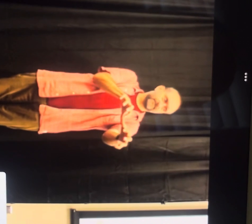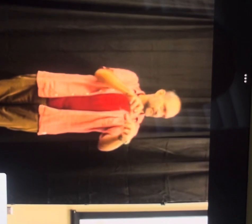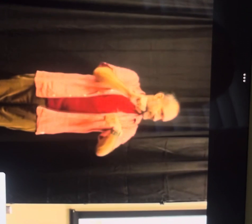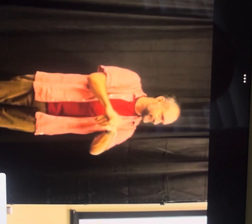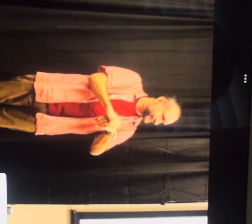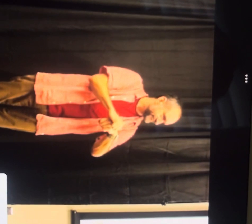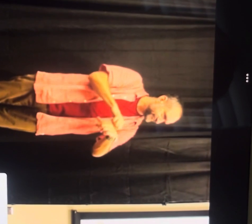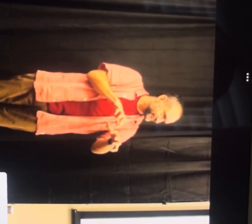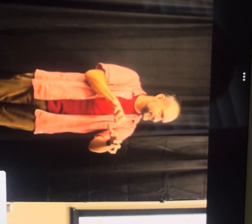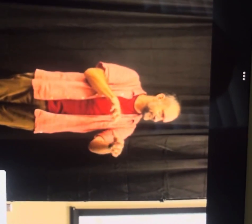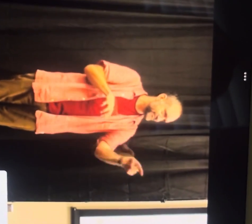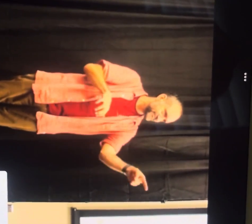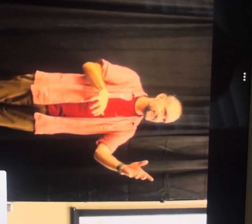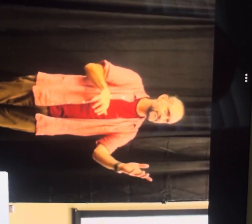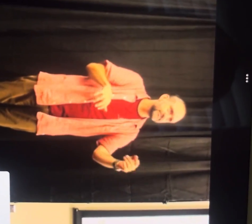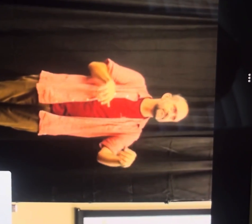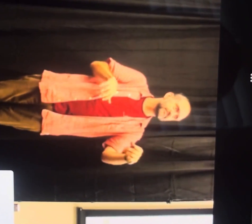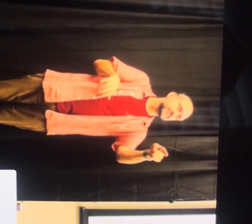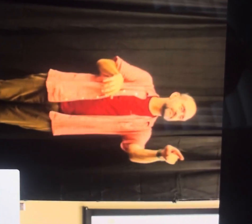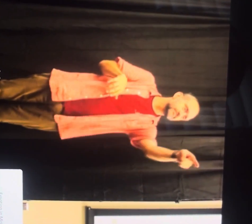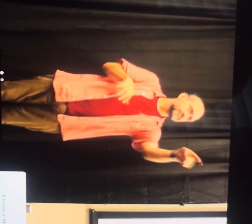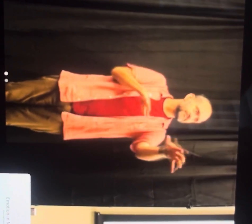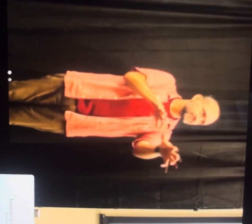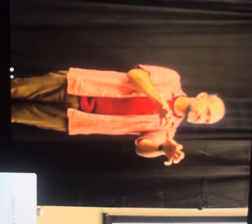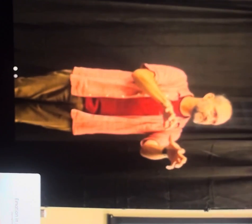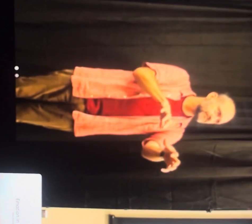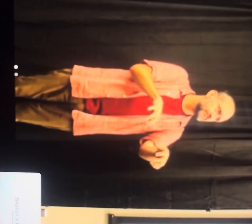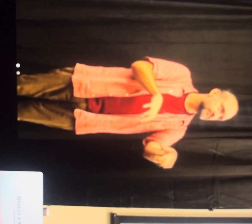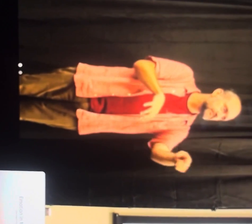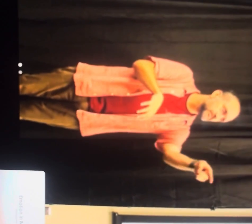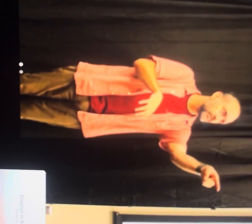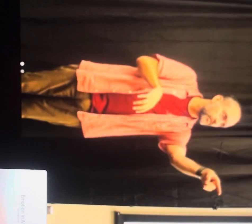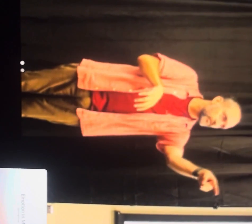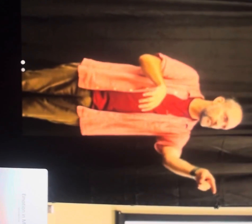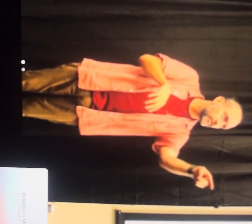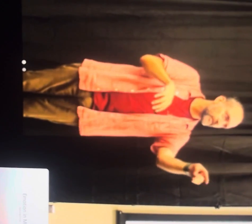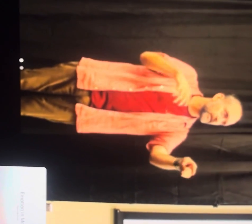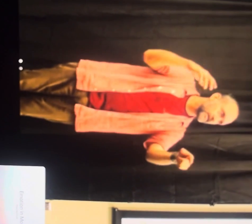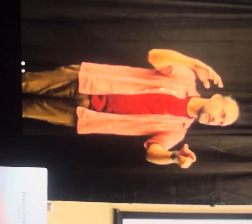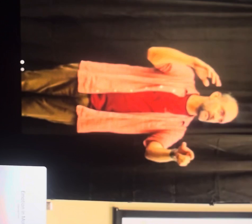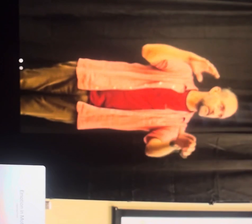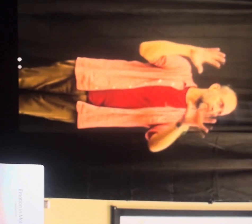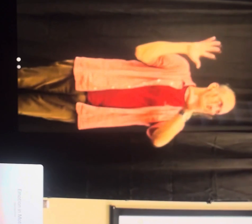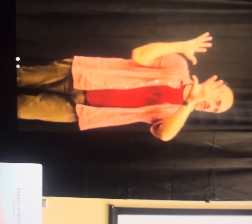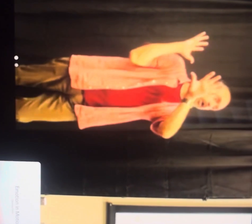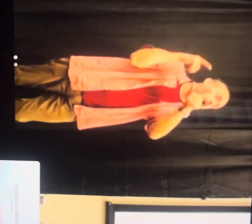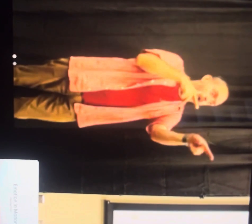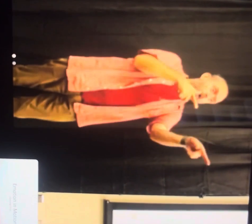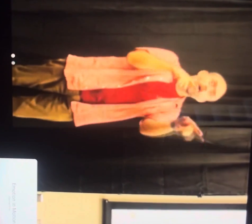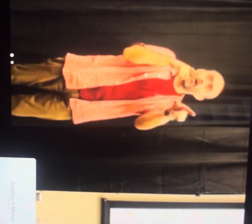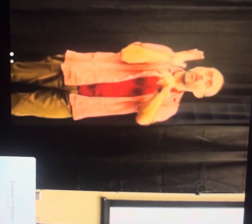frozen water, rock hard, frozen. Another person says, yeah, frozen water, ice.